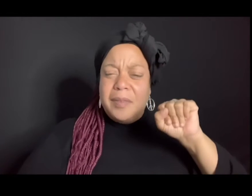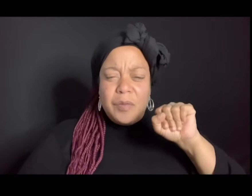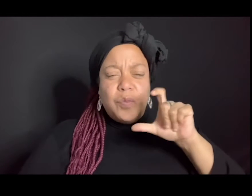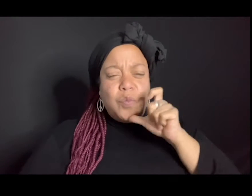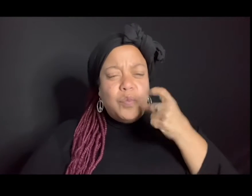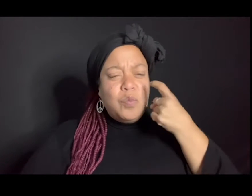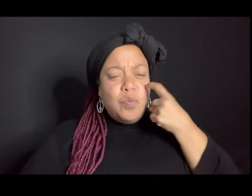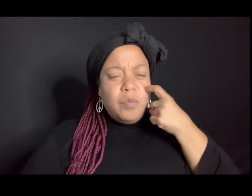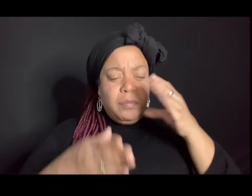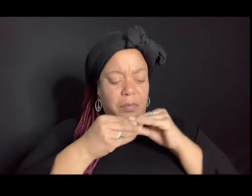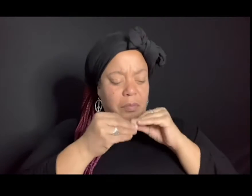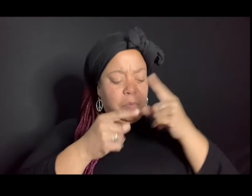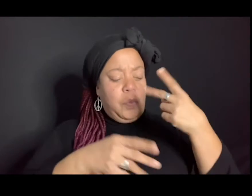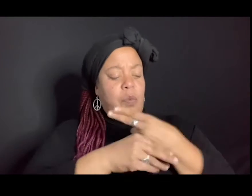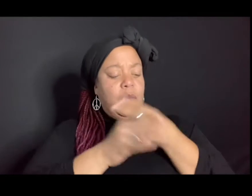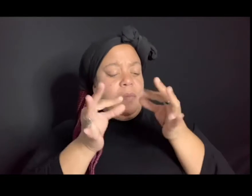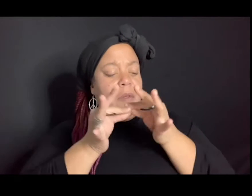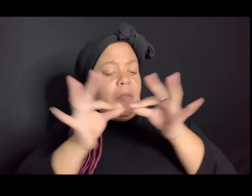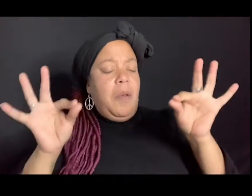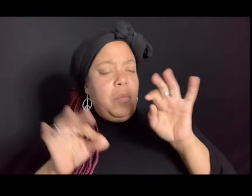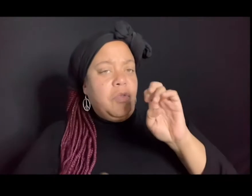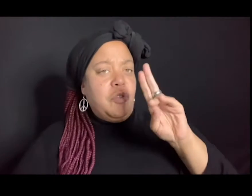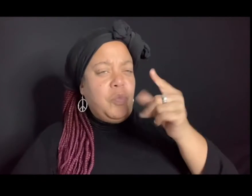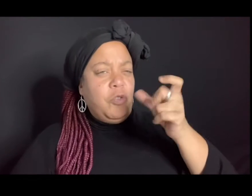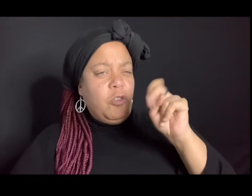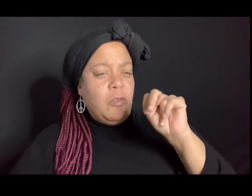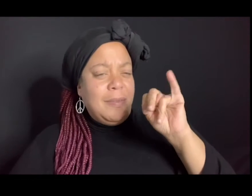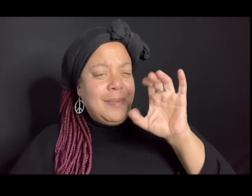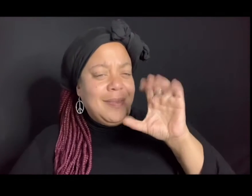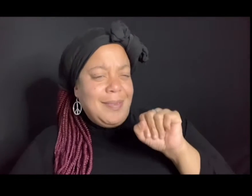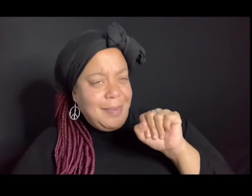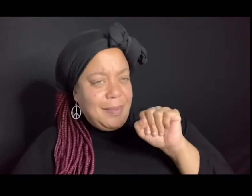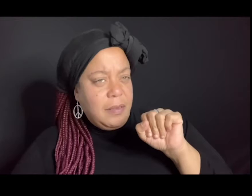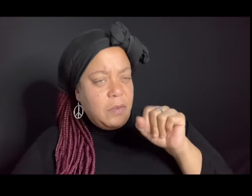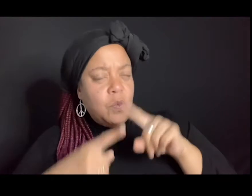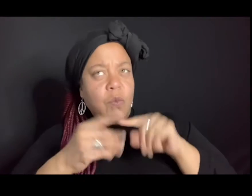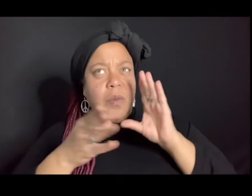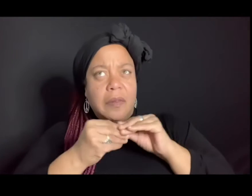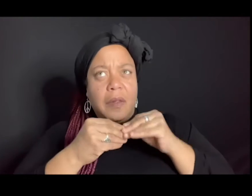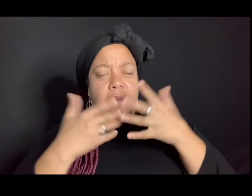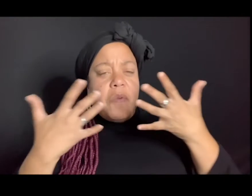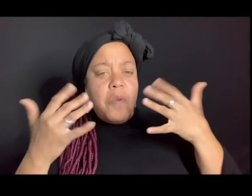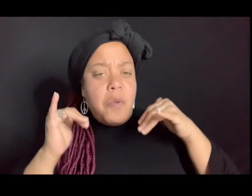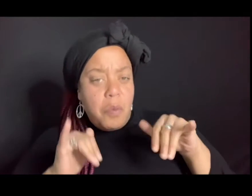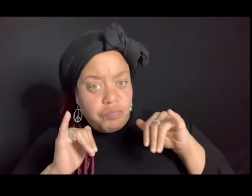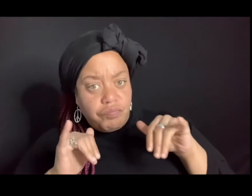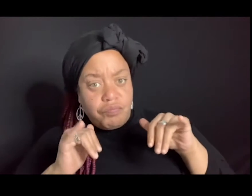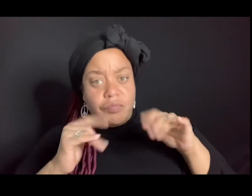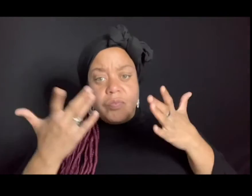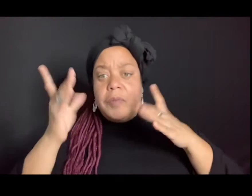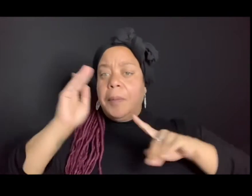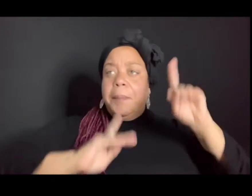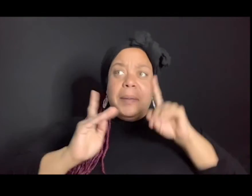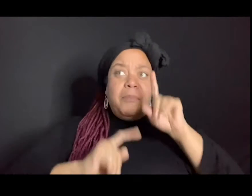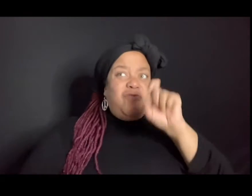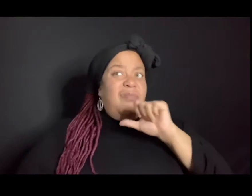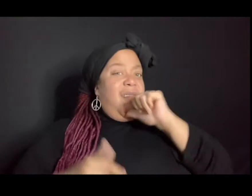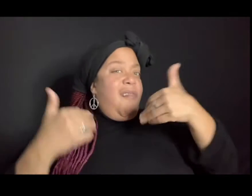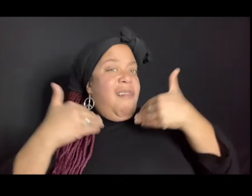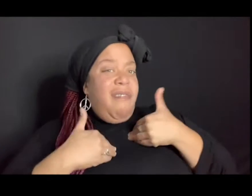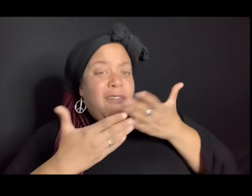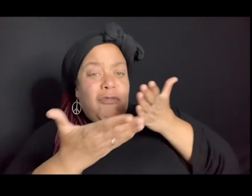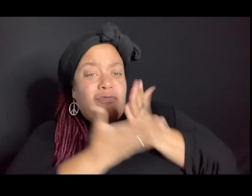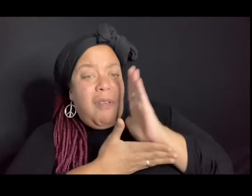Thompson was doing recently when he was saying he was using language of eugenics to say that, well, people